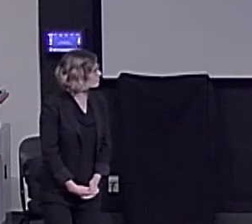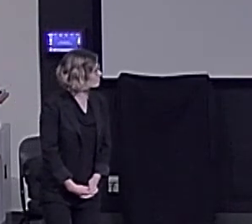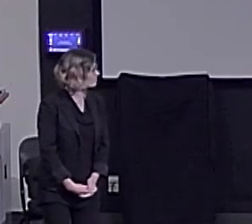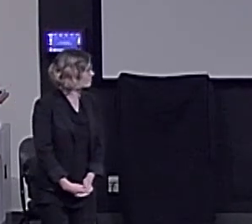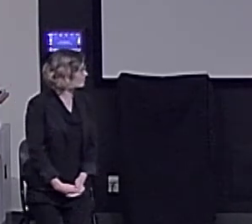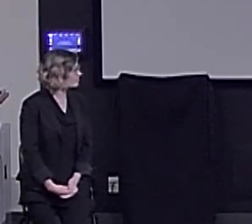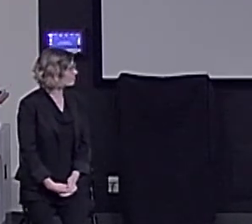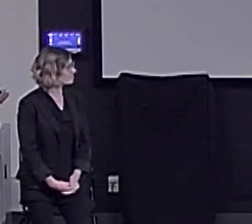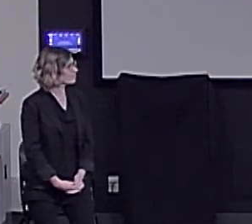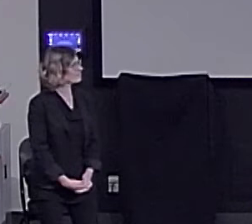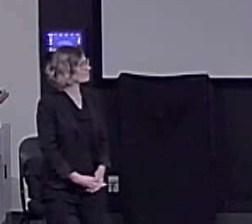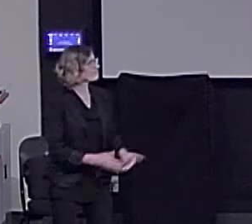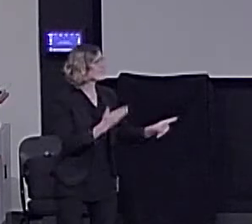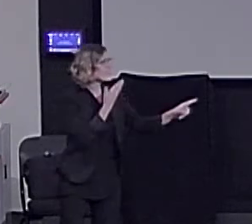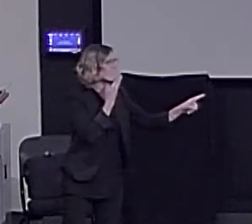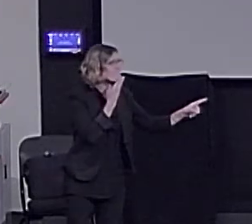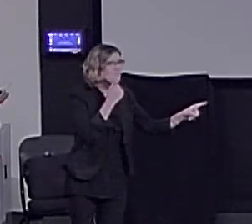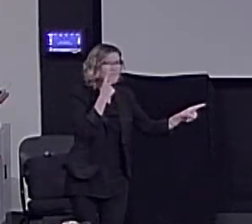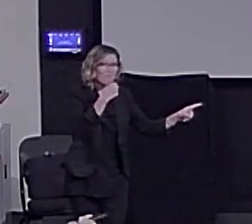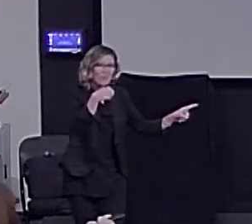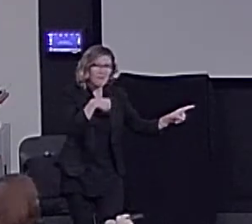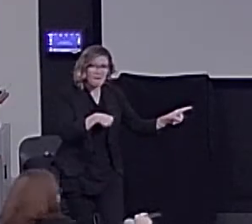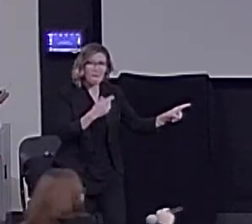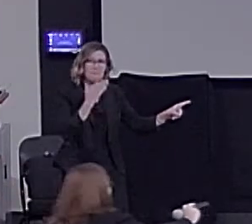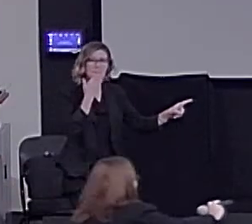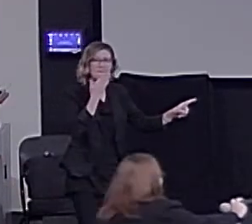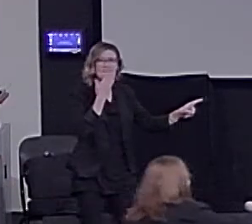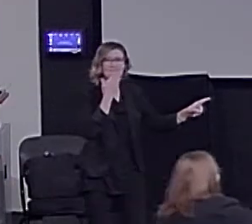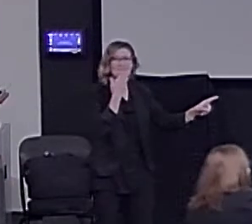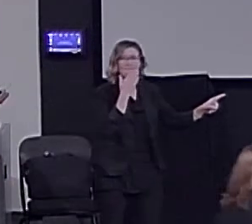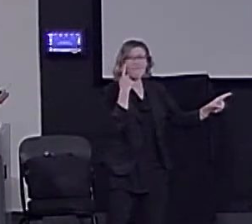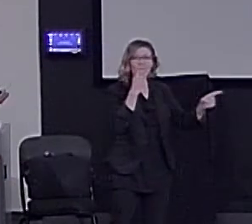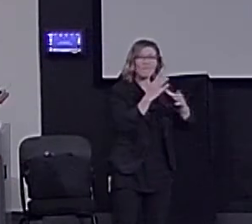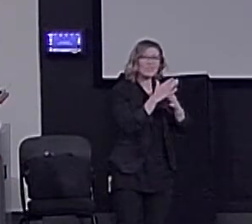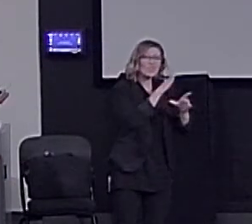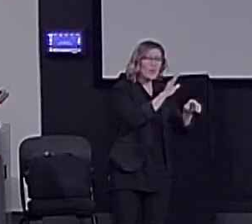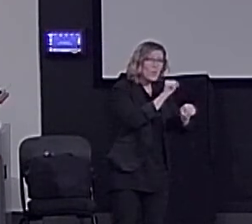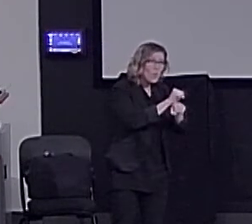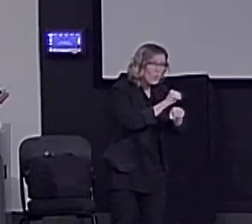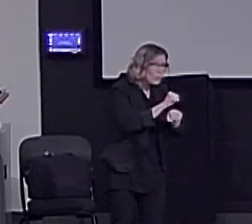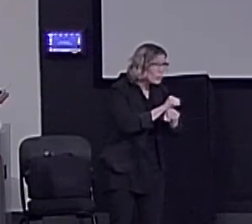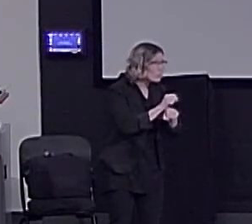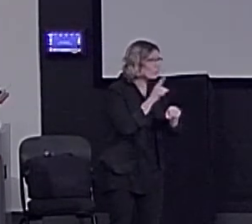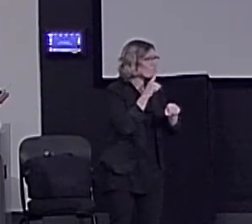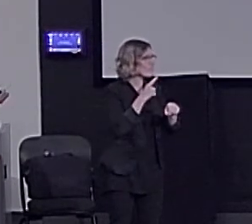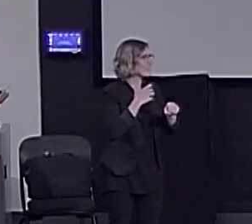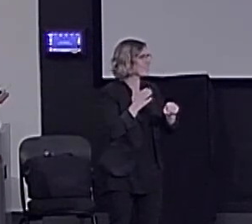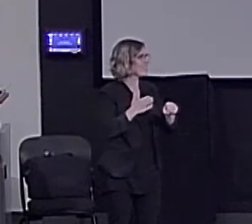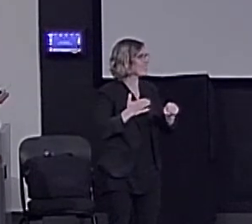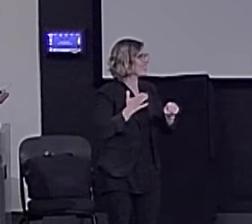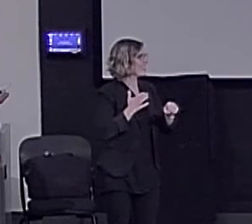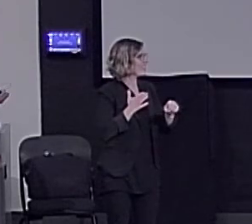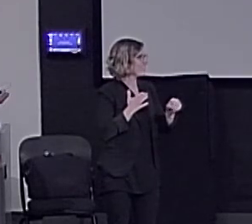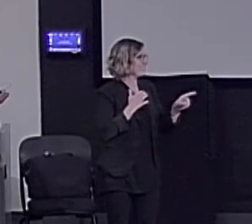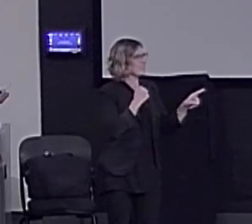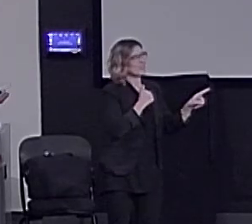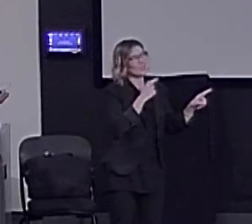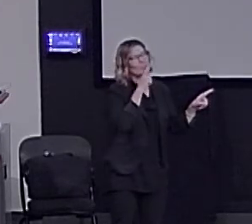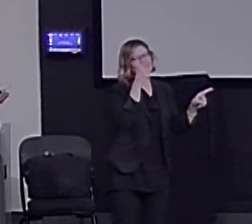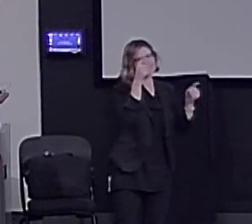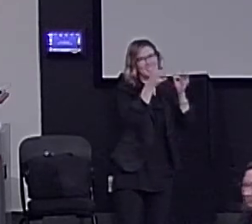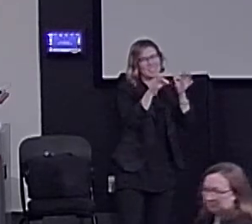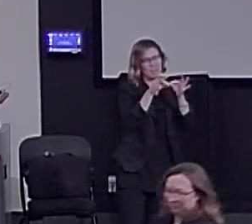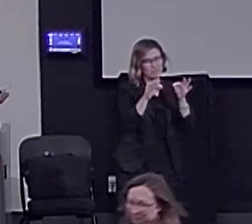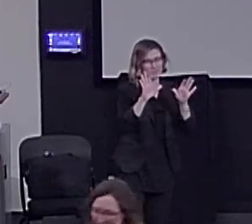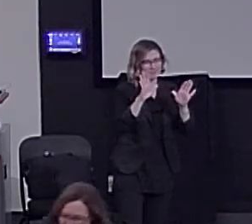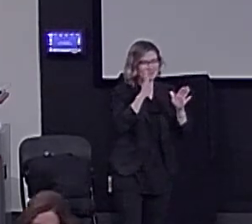Thank you. Thank you for sharing your amazing work. It was a pleasure having you here today. Sorry, I will